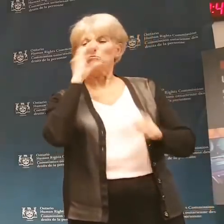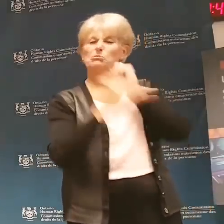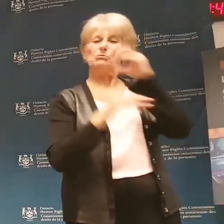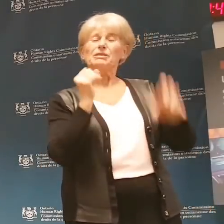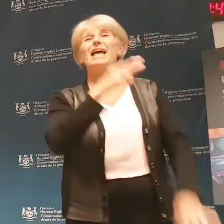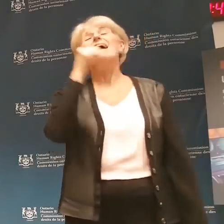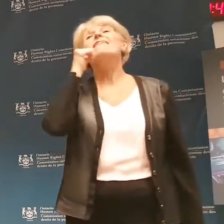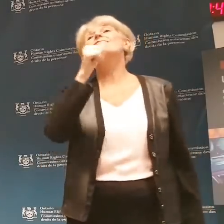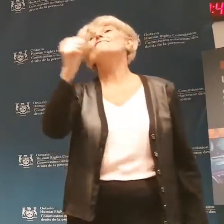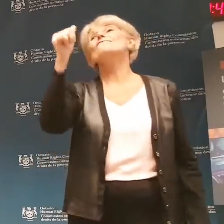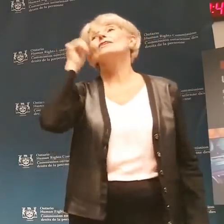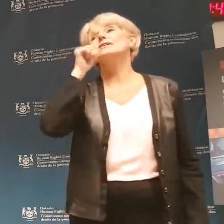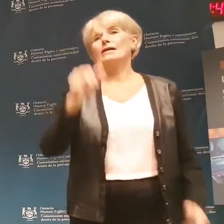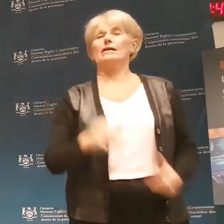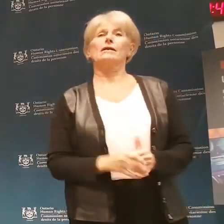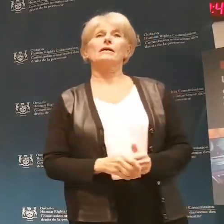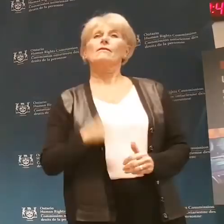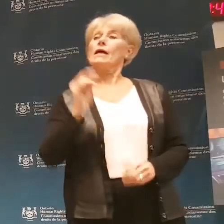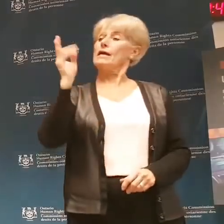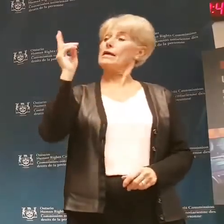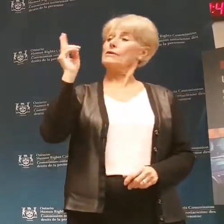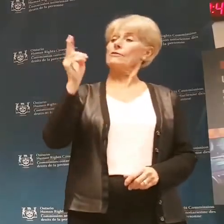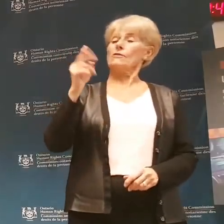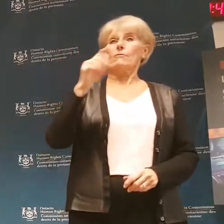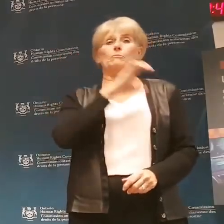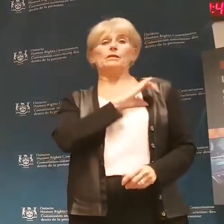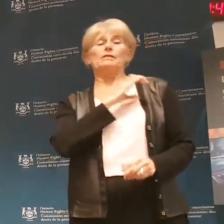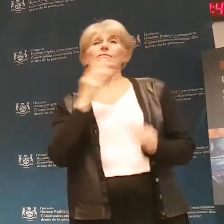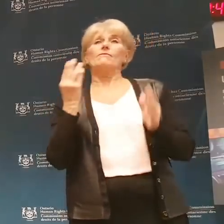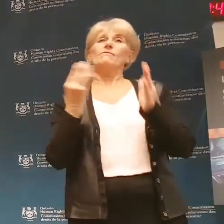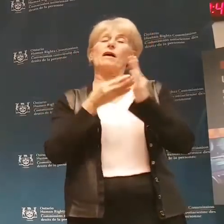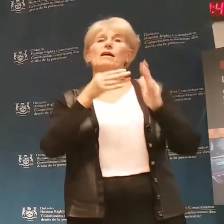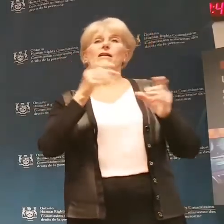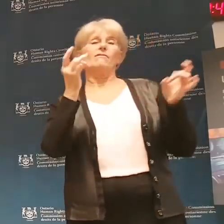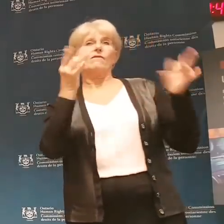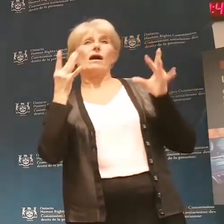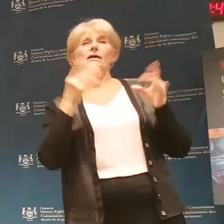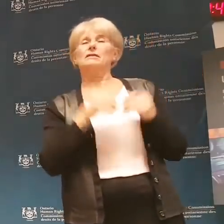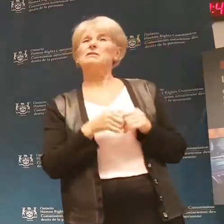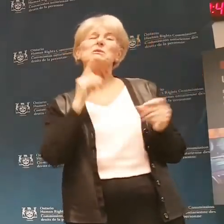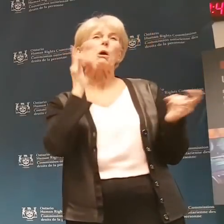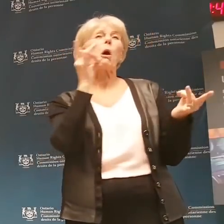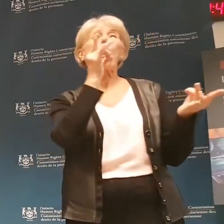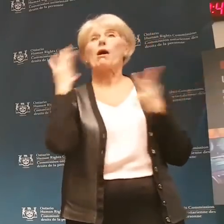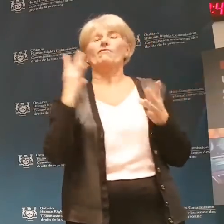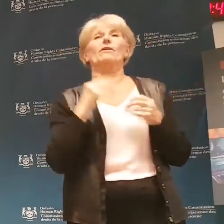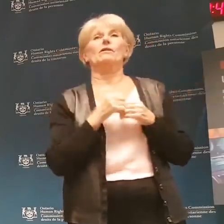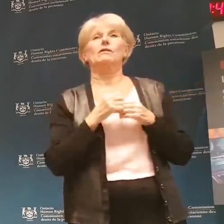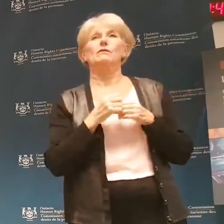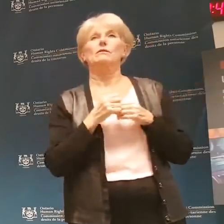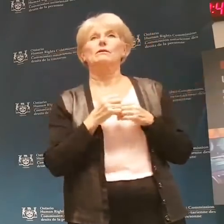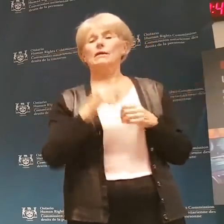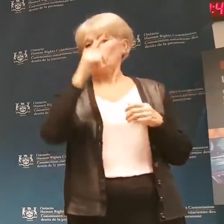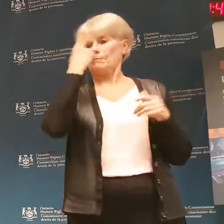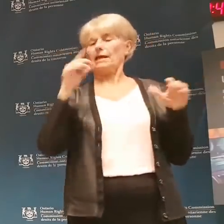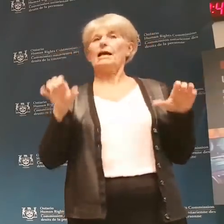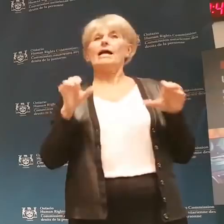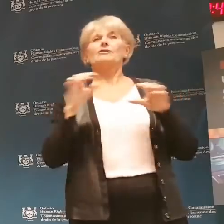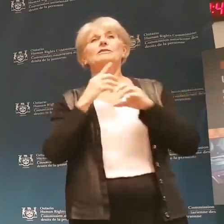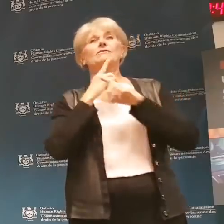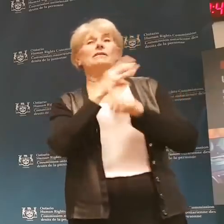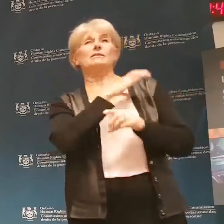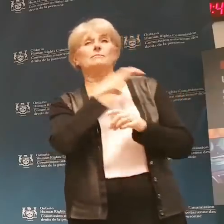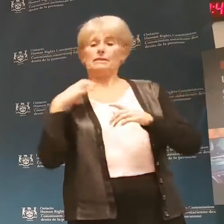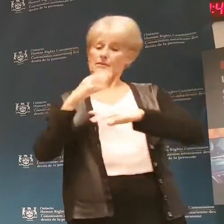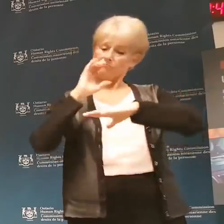The history of police violence against the black community is a sordid one. The Black Action Defense Committee